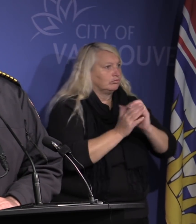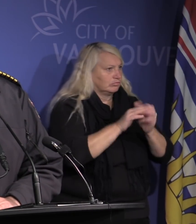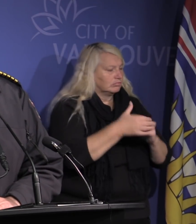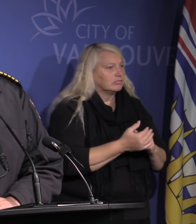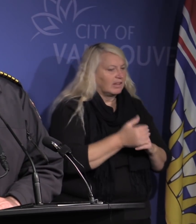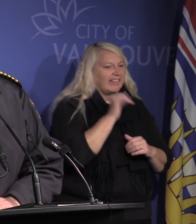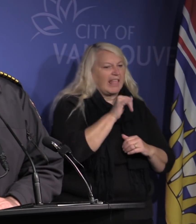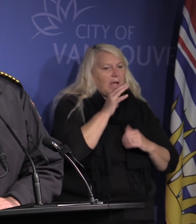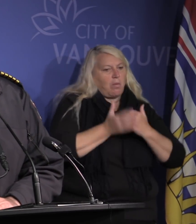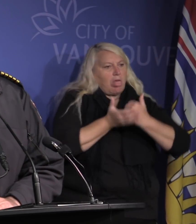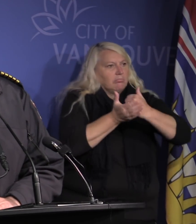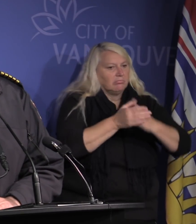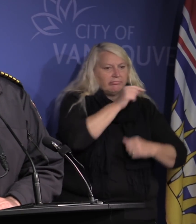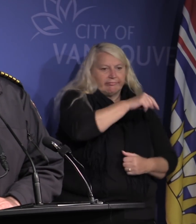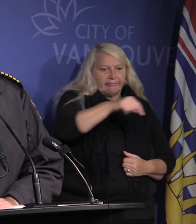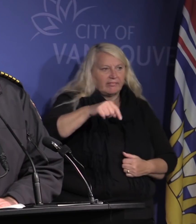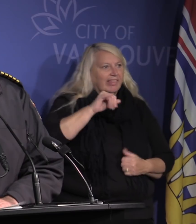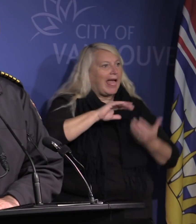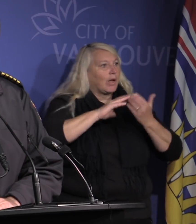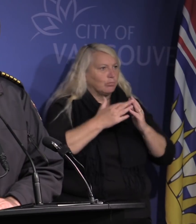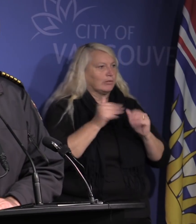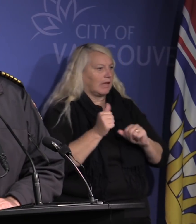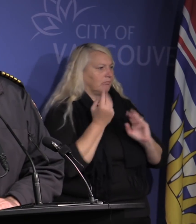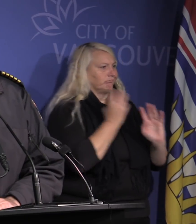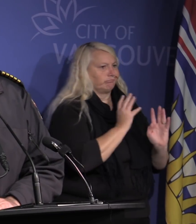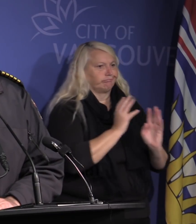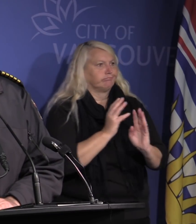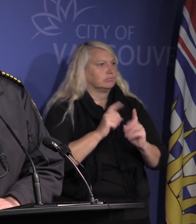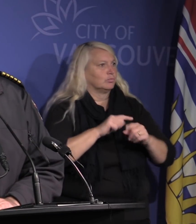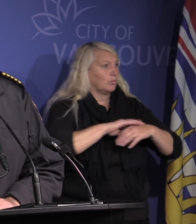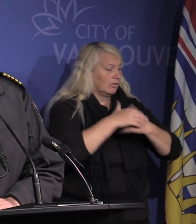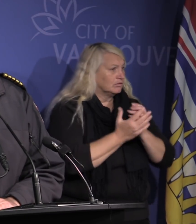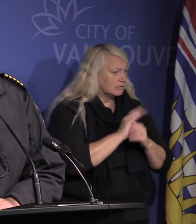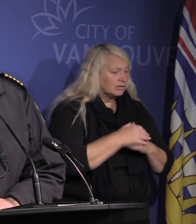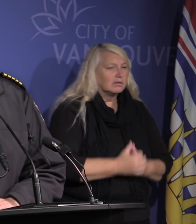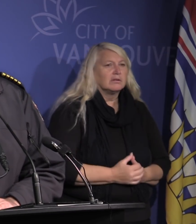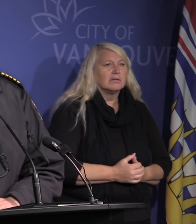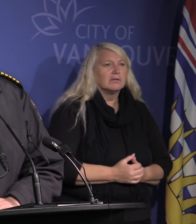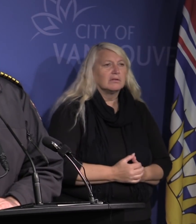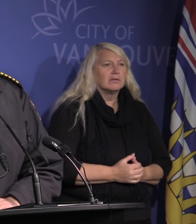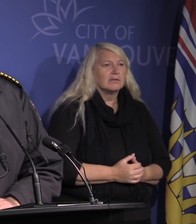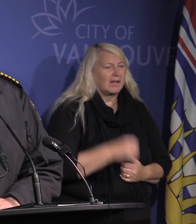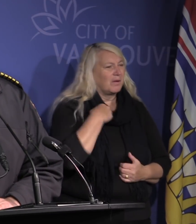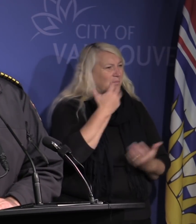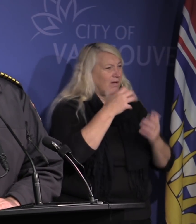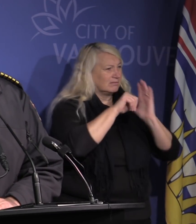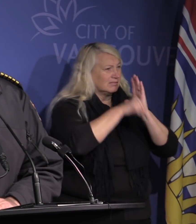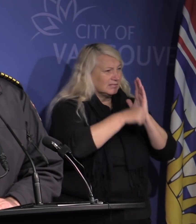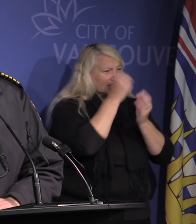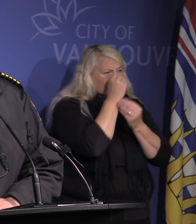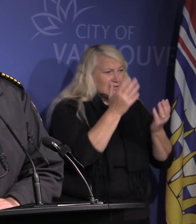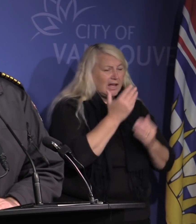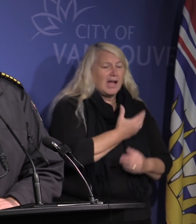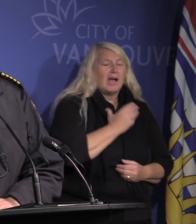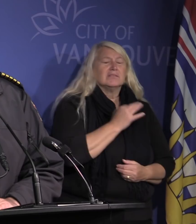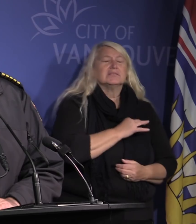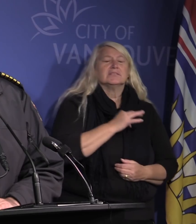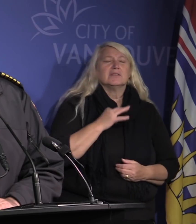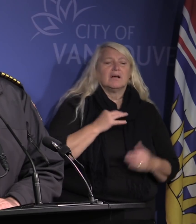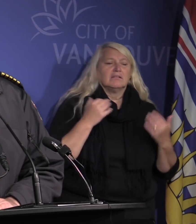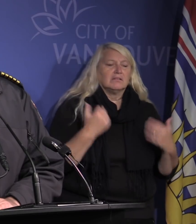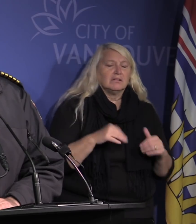access to hand washing for that community. And I want to say, our staff are doing incredible